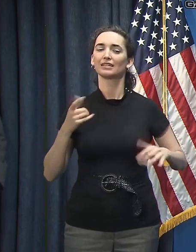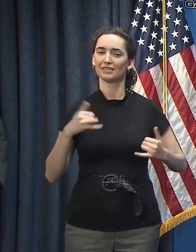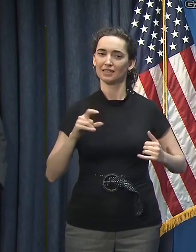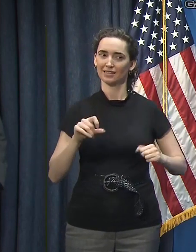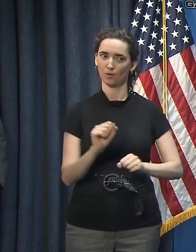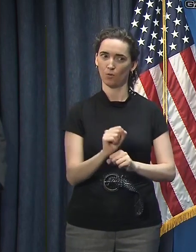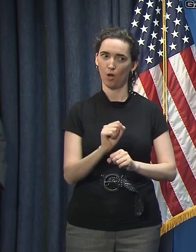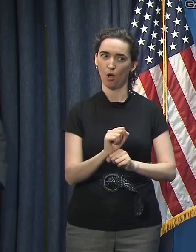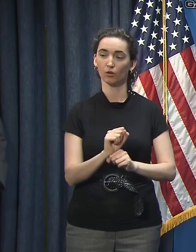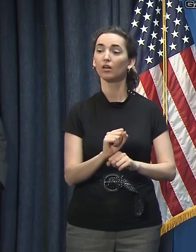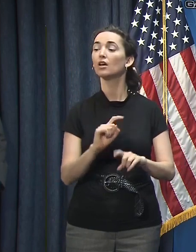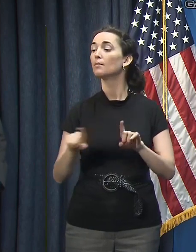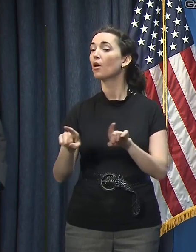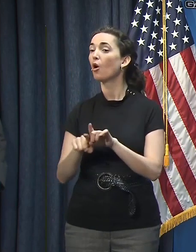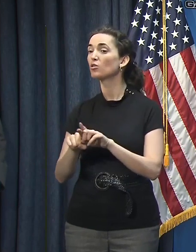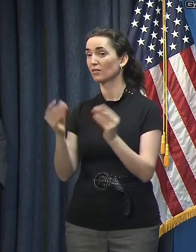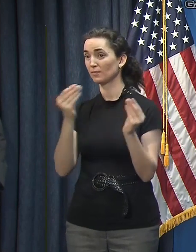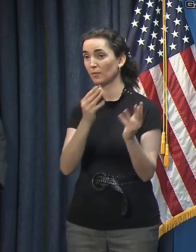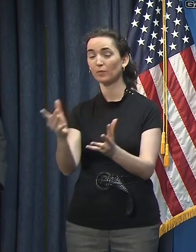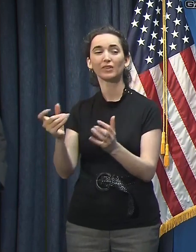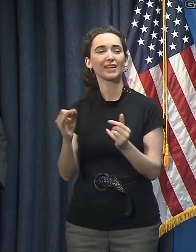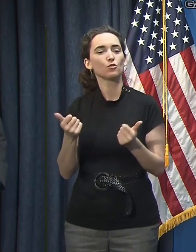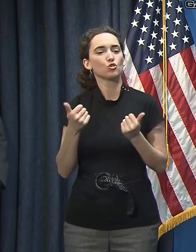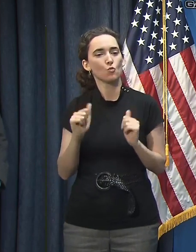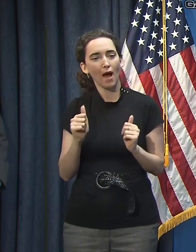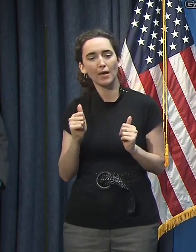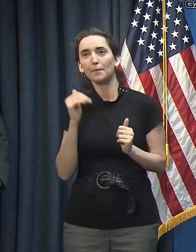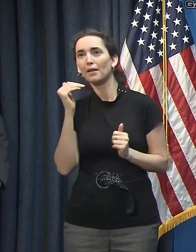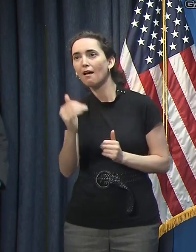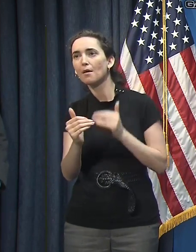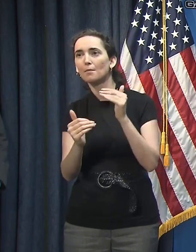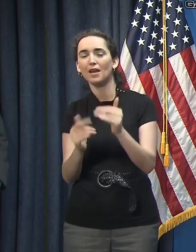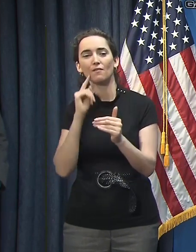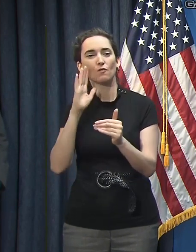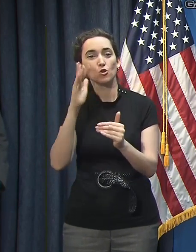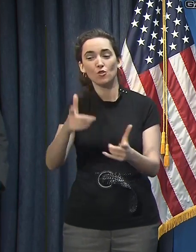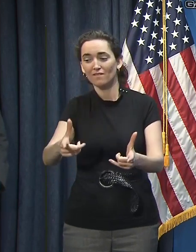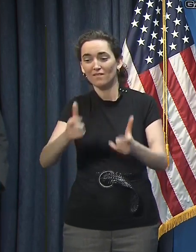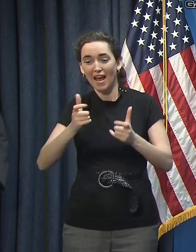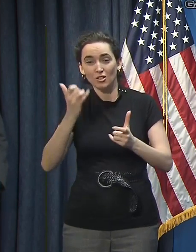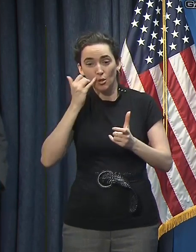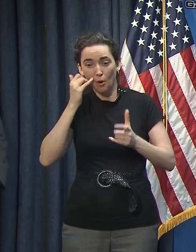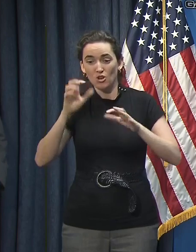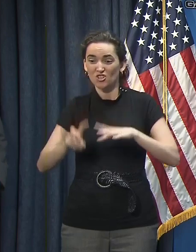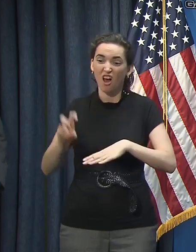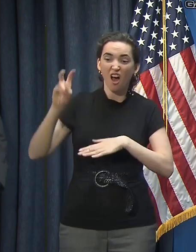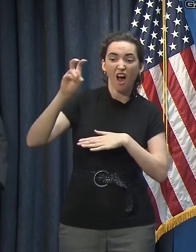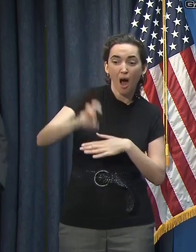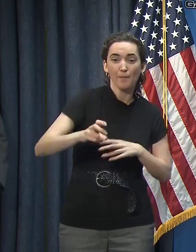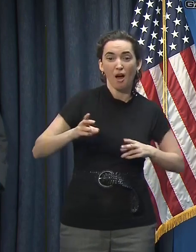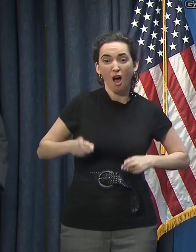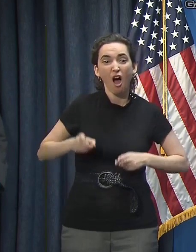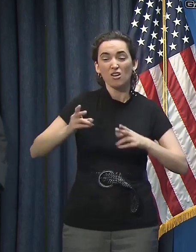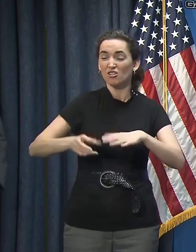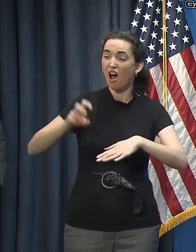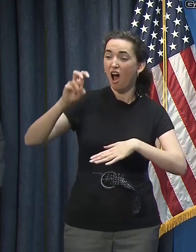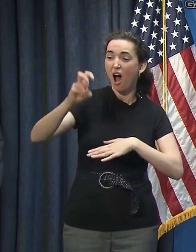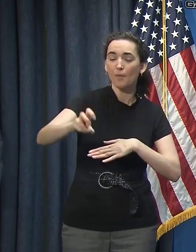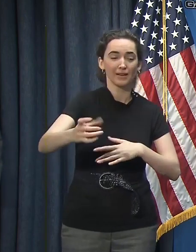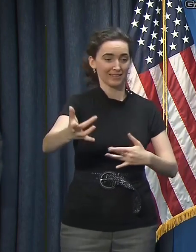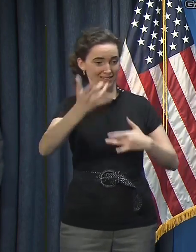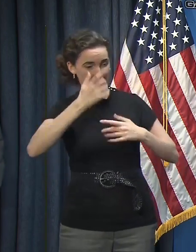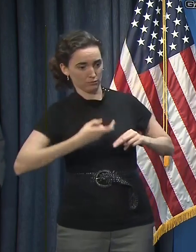is that if you try to forge a path forward too quickly and cases spike again and look